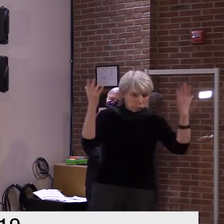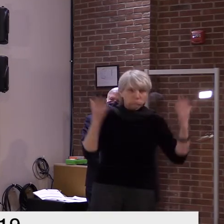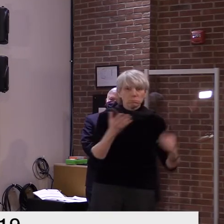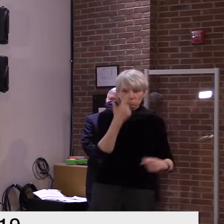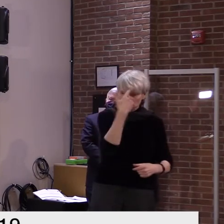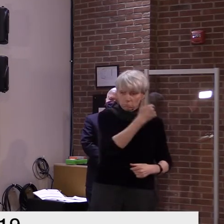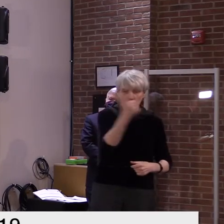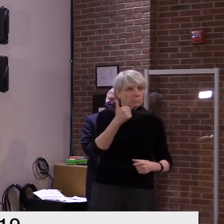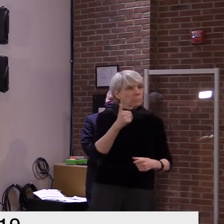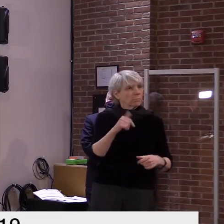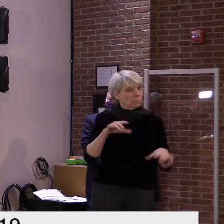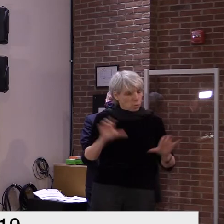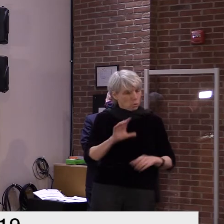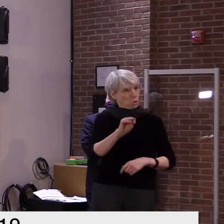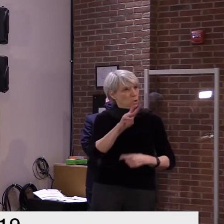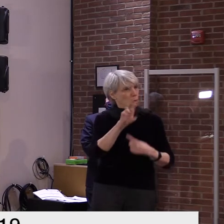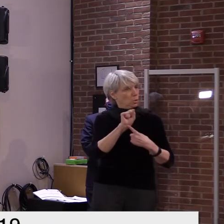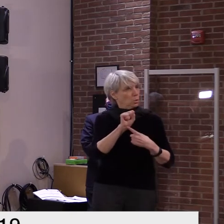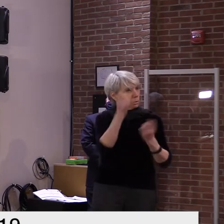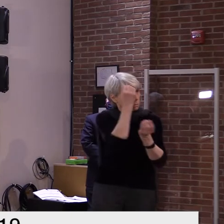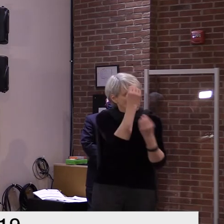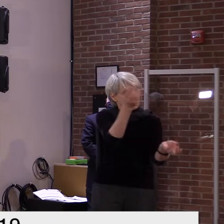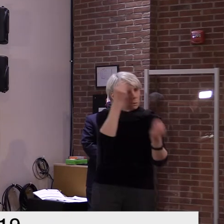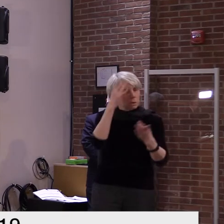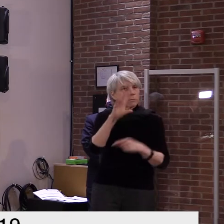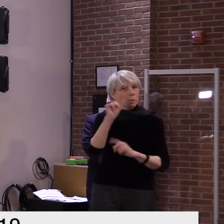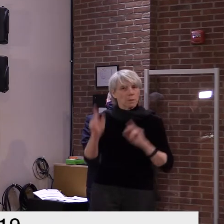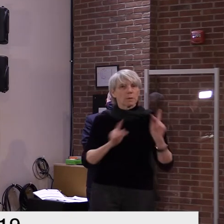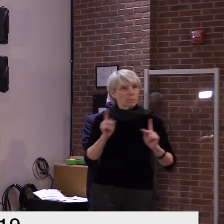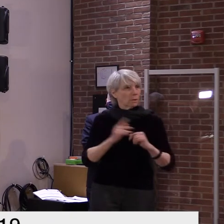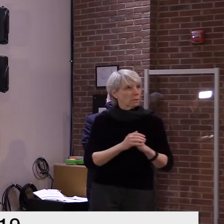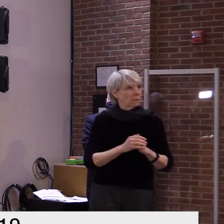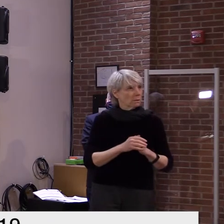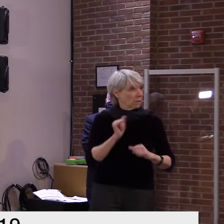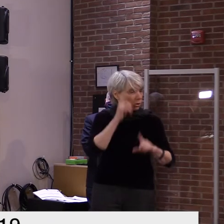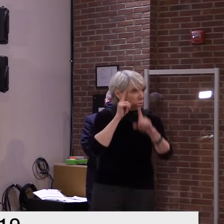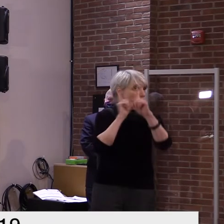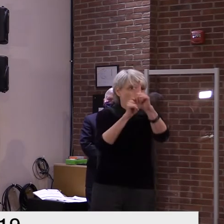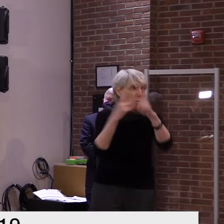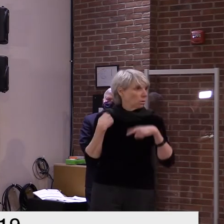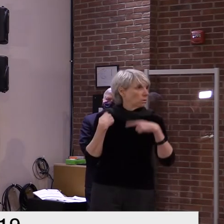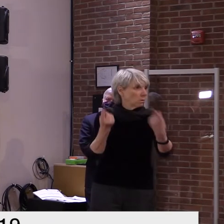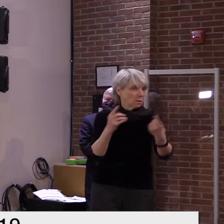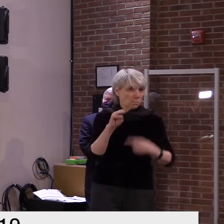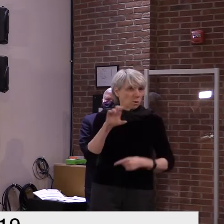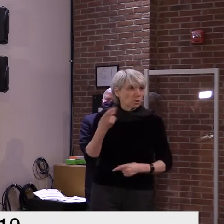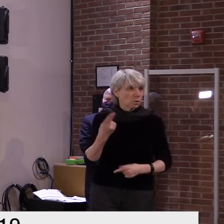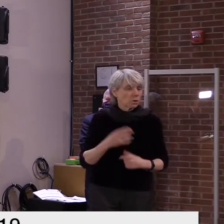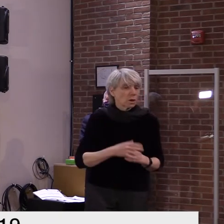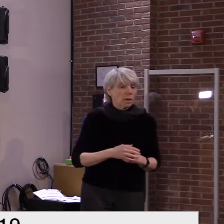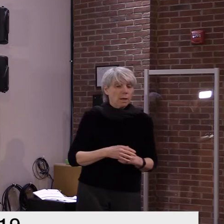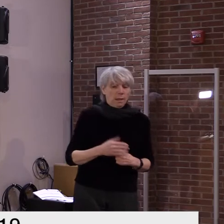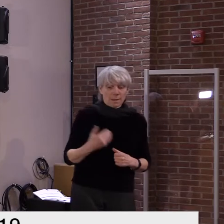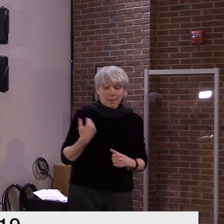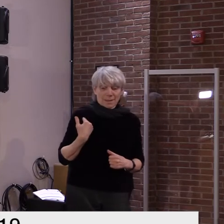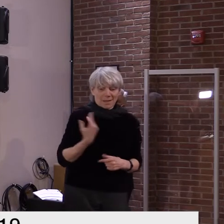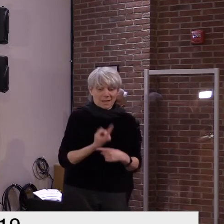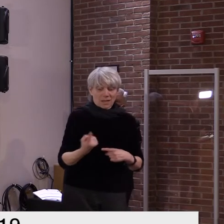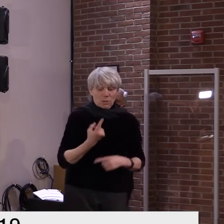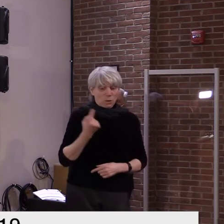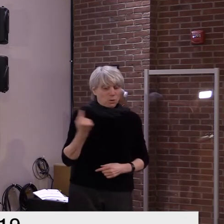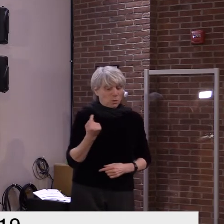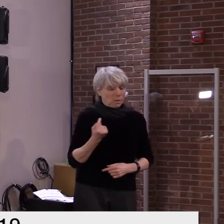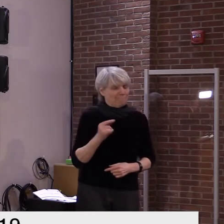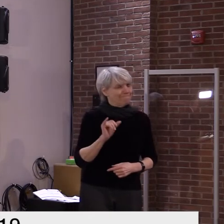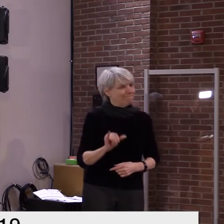to Vermonters, and that's been our goal. And we after last week on Tuesday, we've never